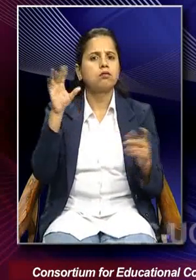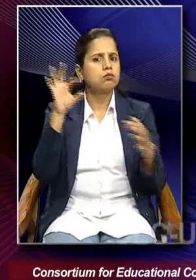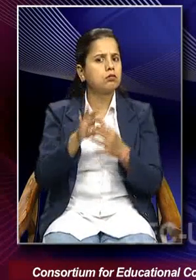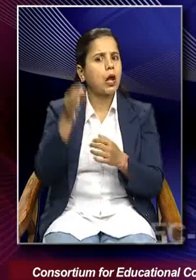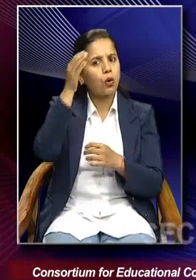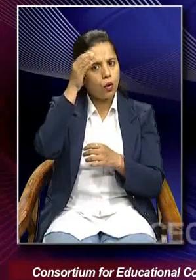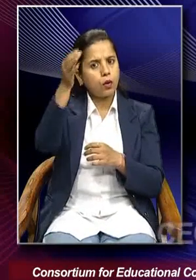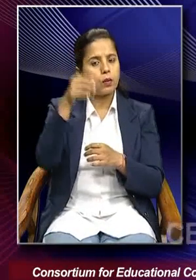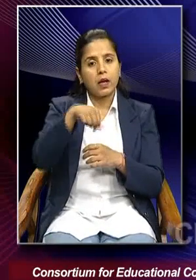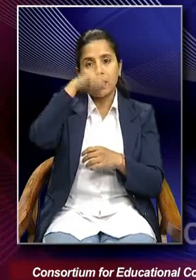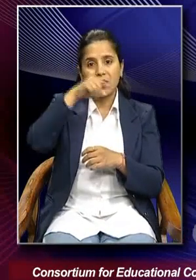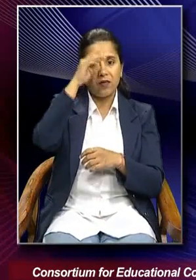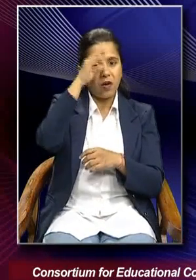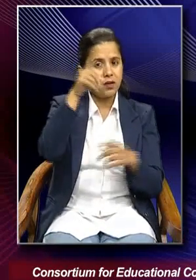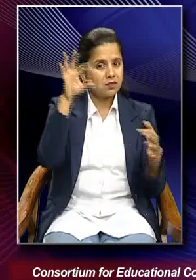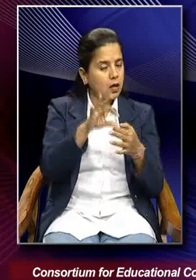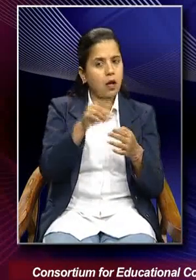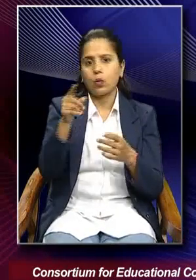is used in Indian philosophy.